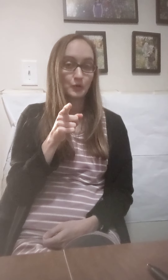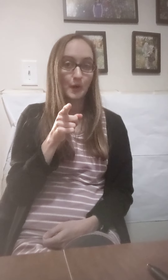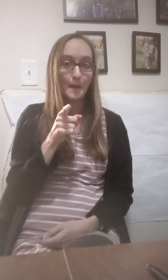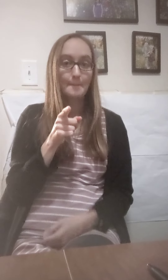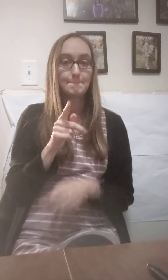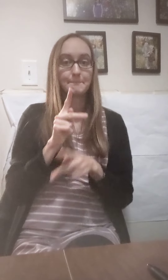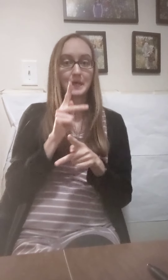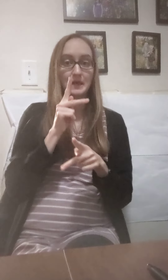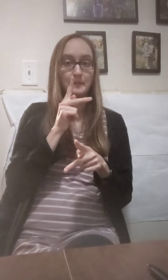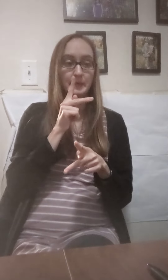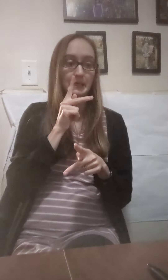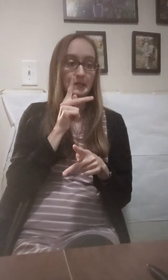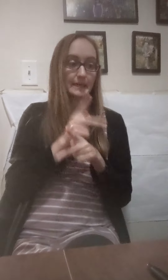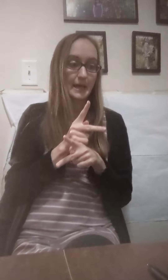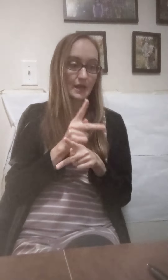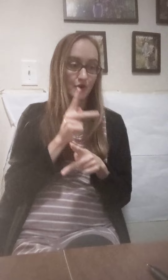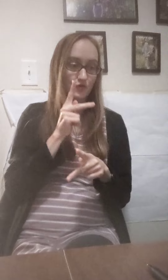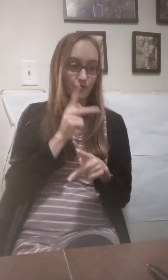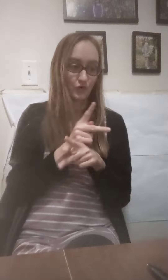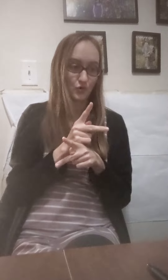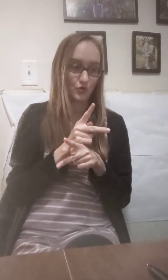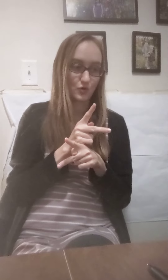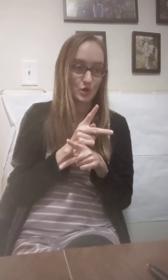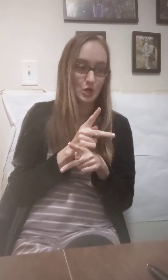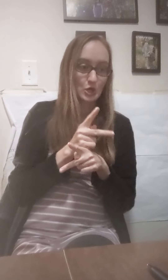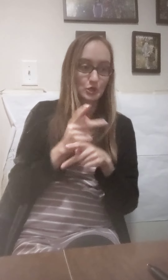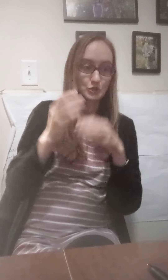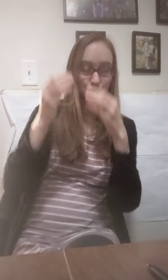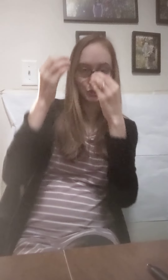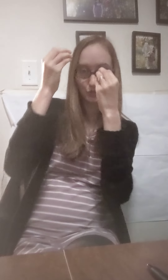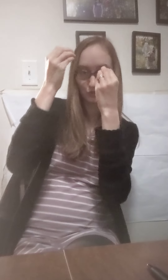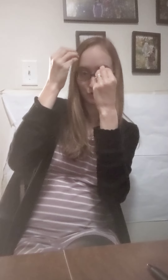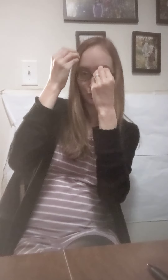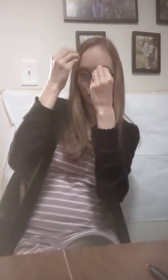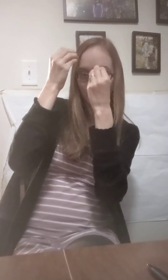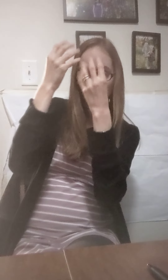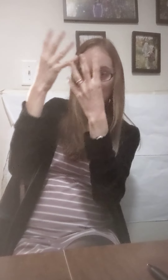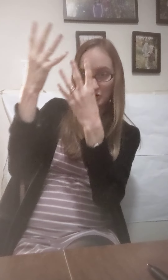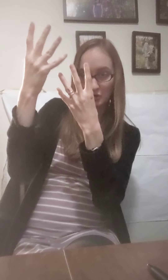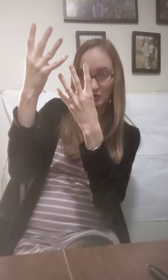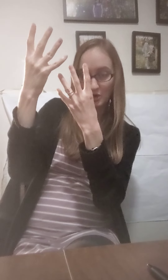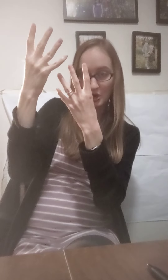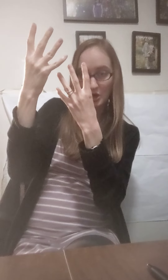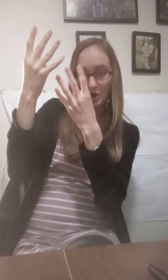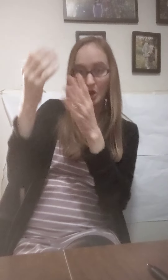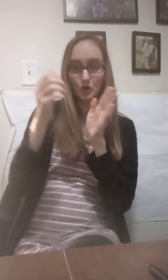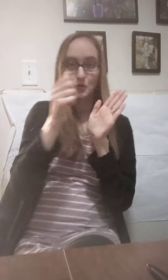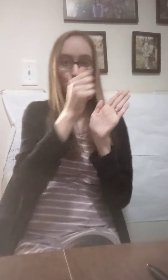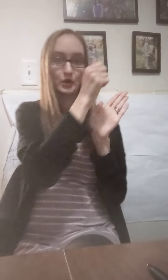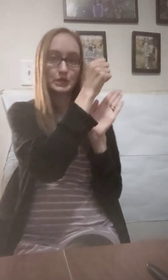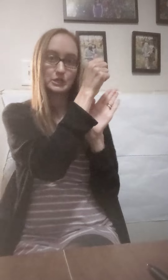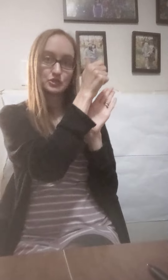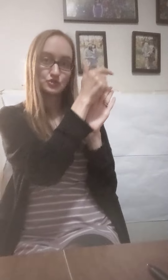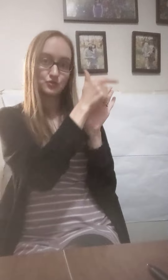may be careful to do according to